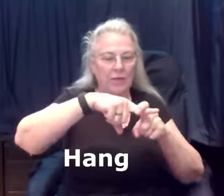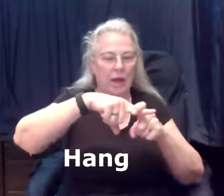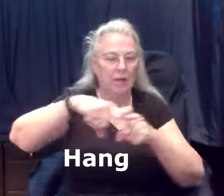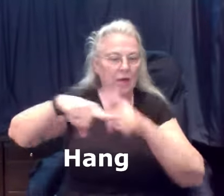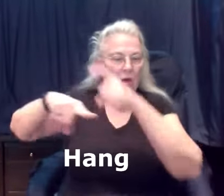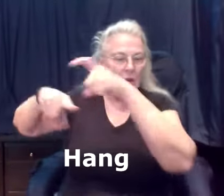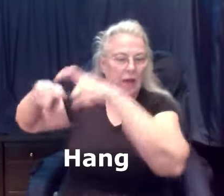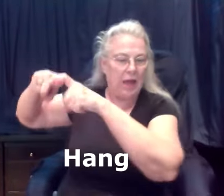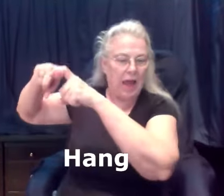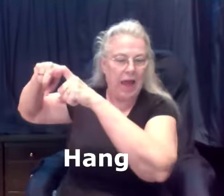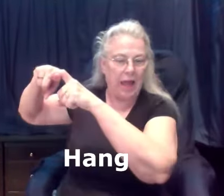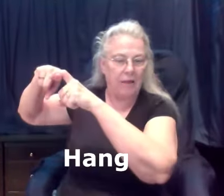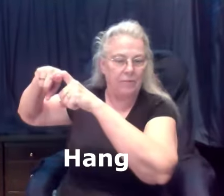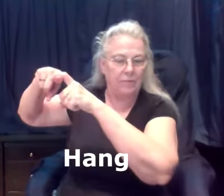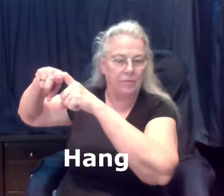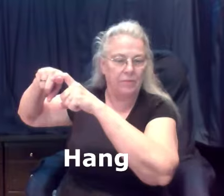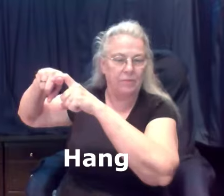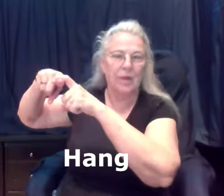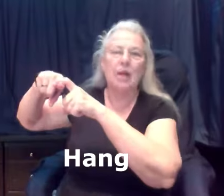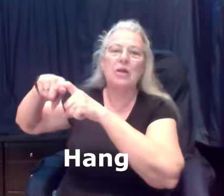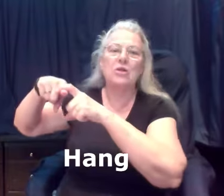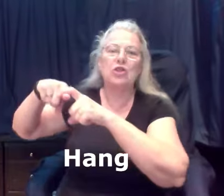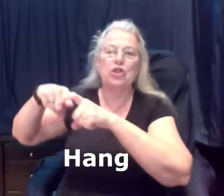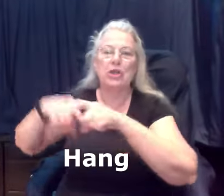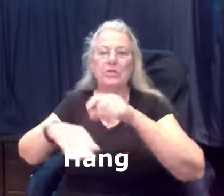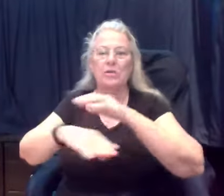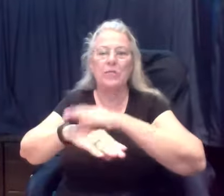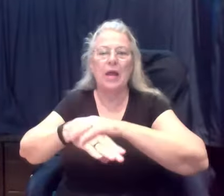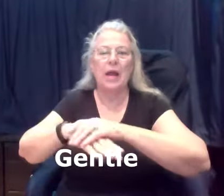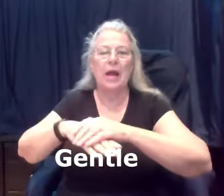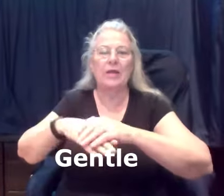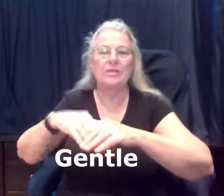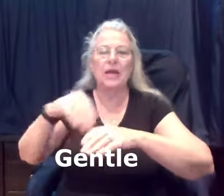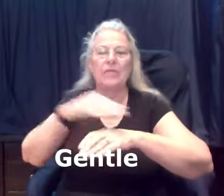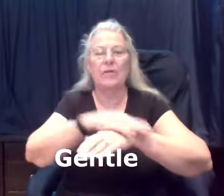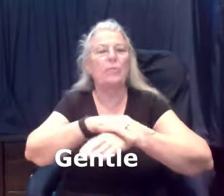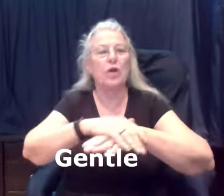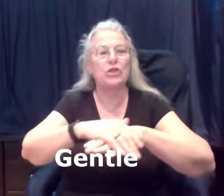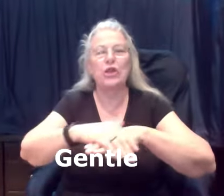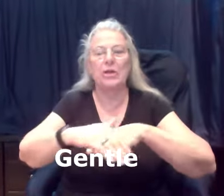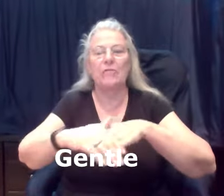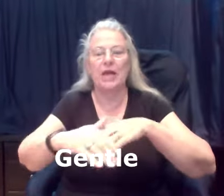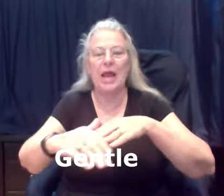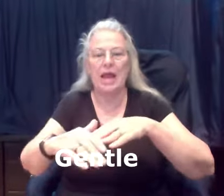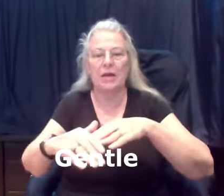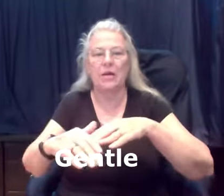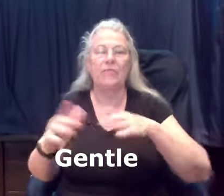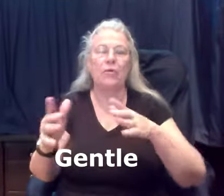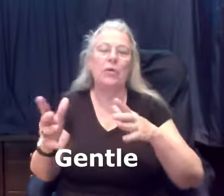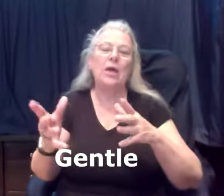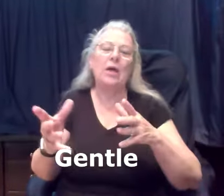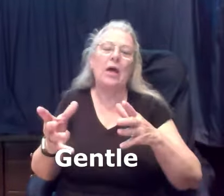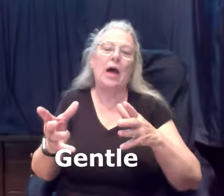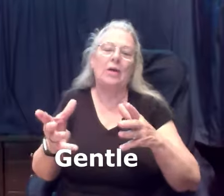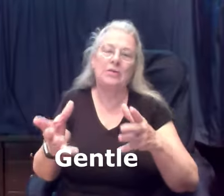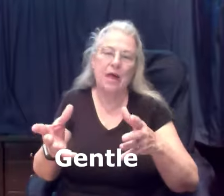-dominant. Hang. Gentle, and it's kind of a brushing of the hand. If you stop